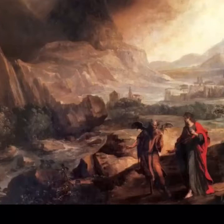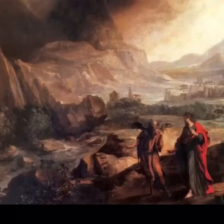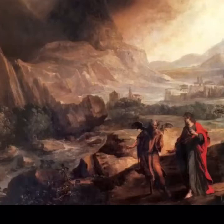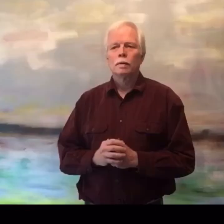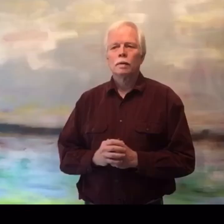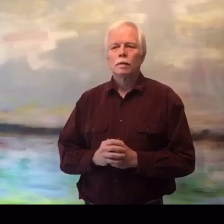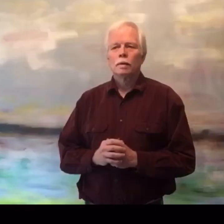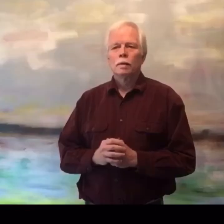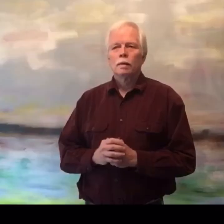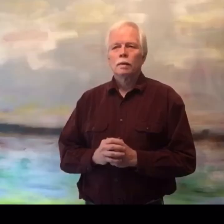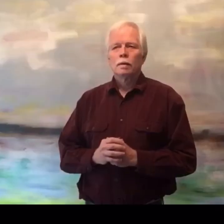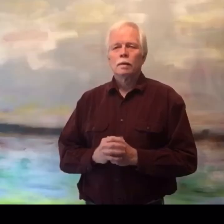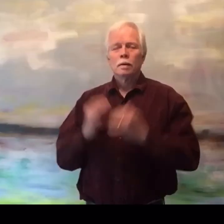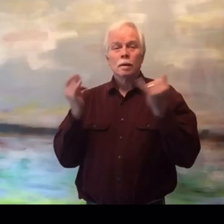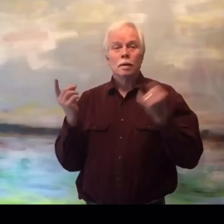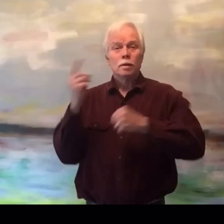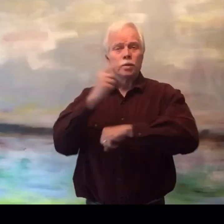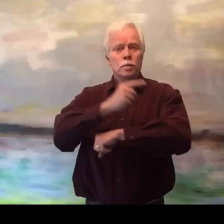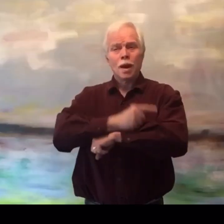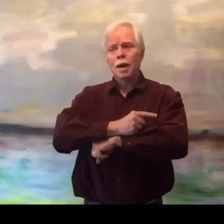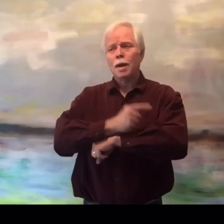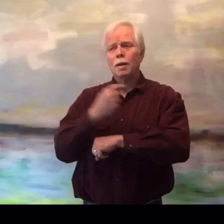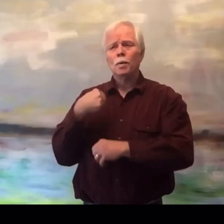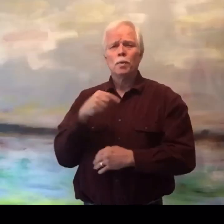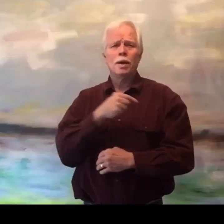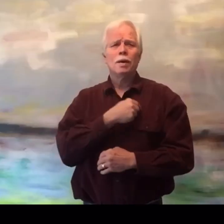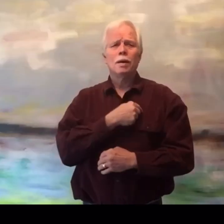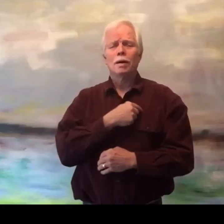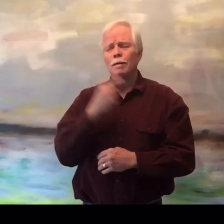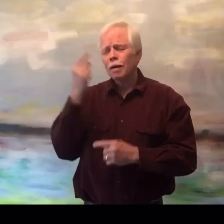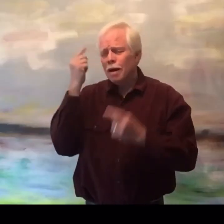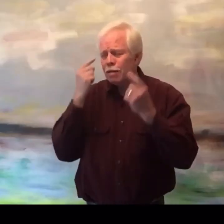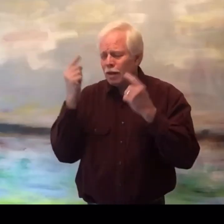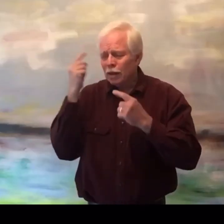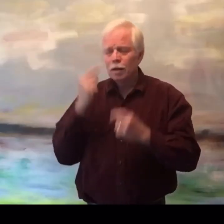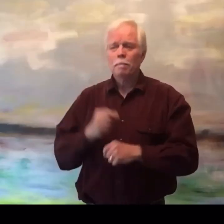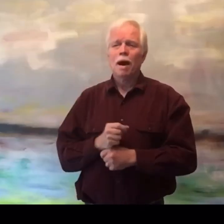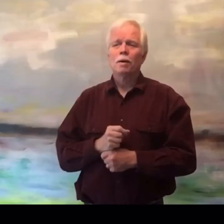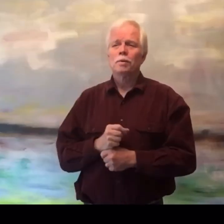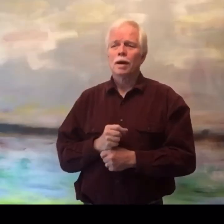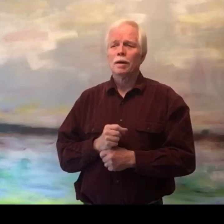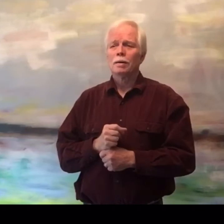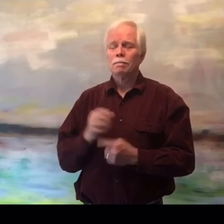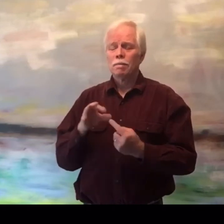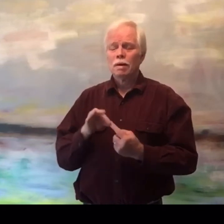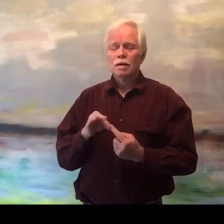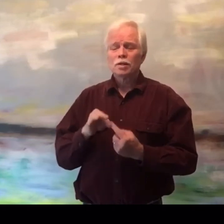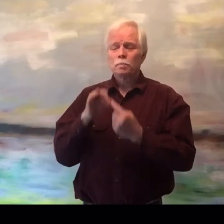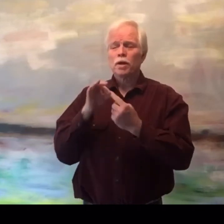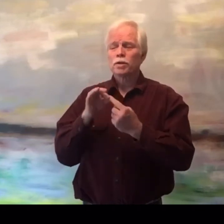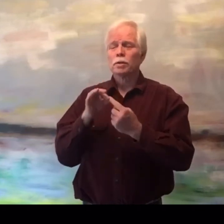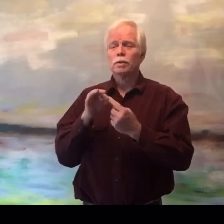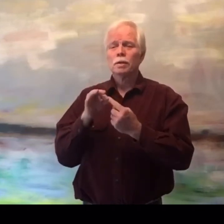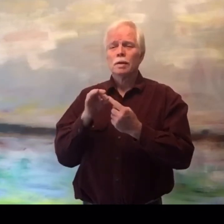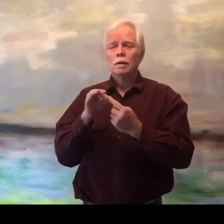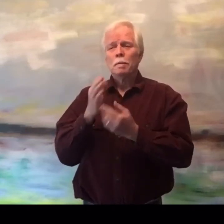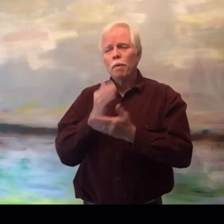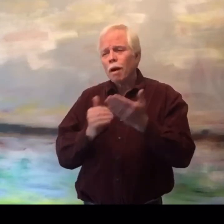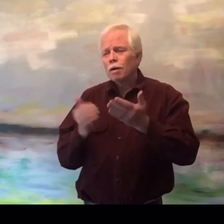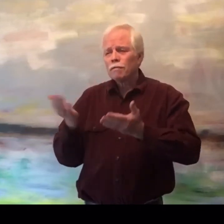Today we are thinking about a special part of